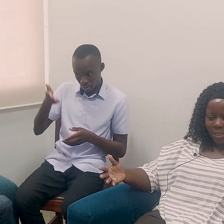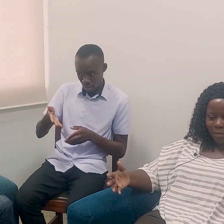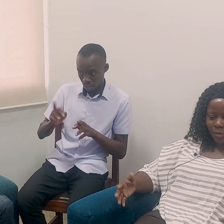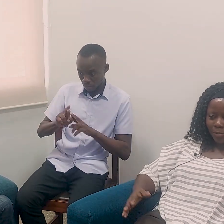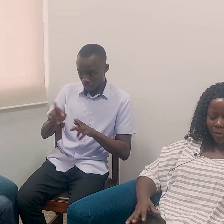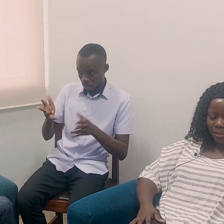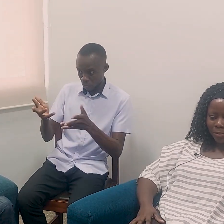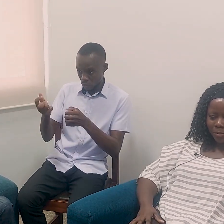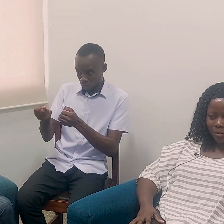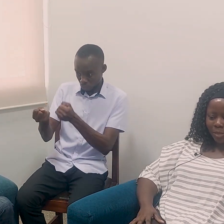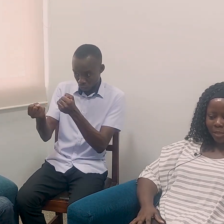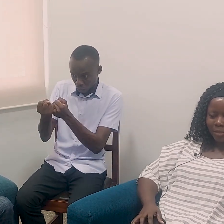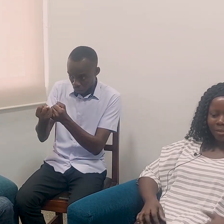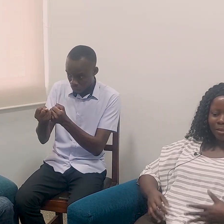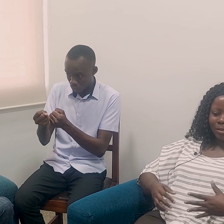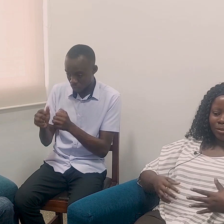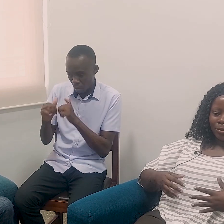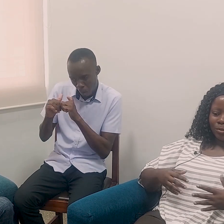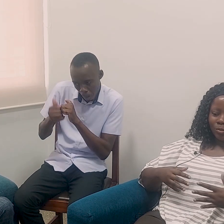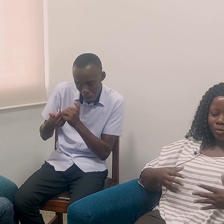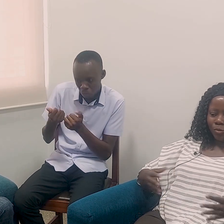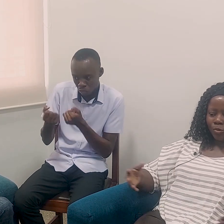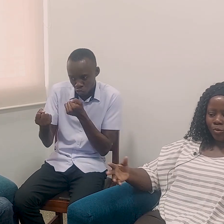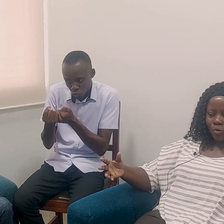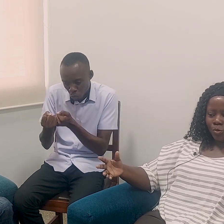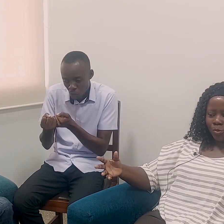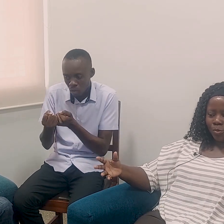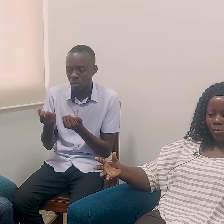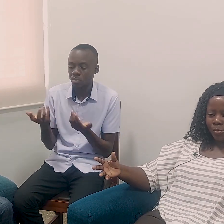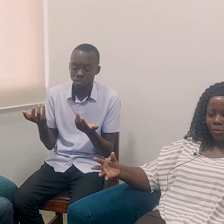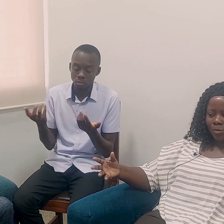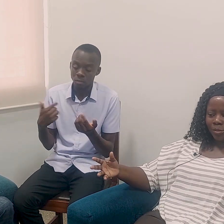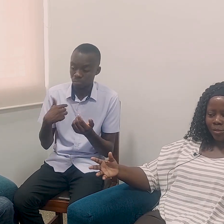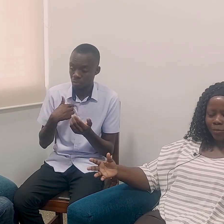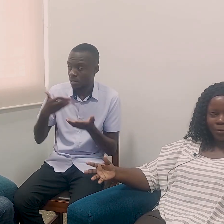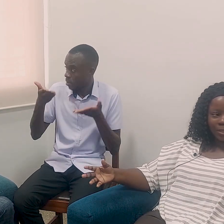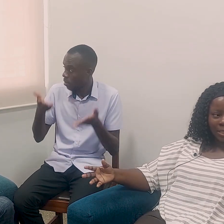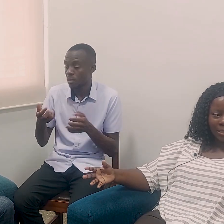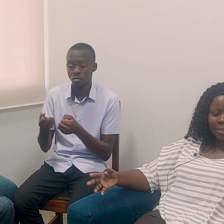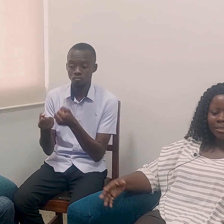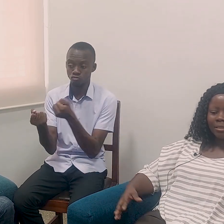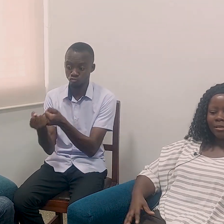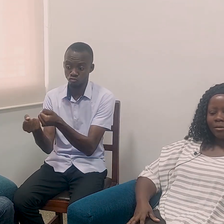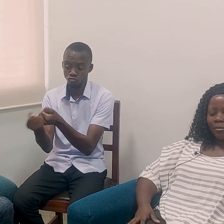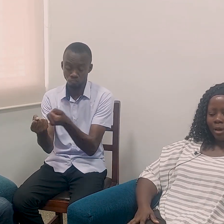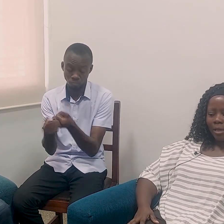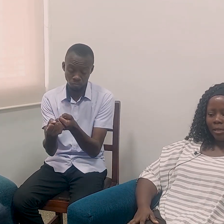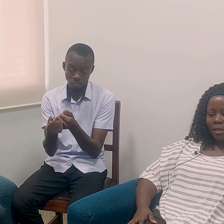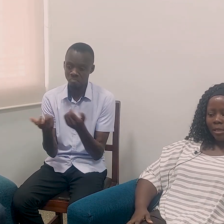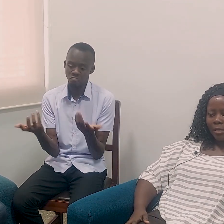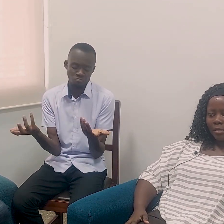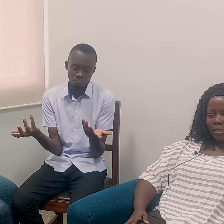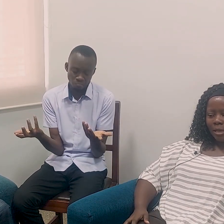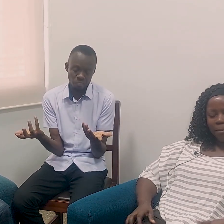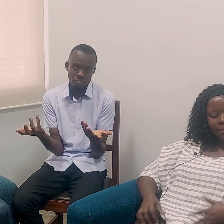in any way possible you can through the process, right?